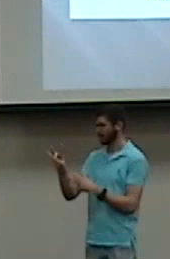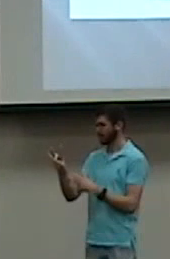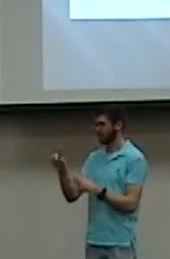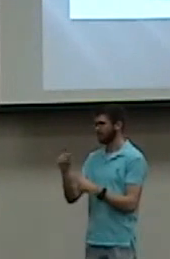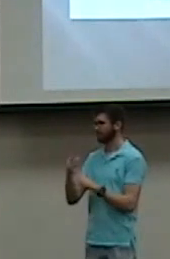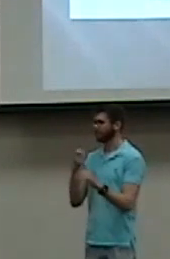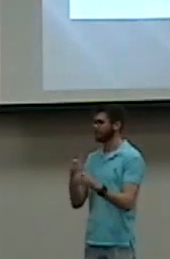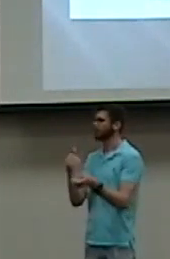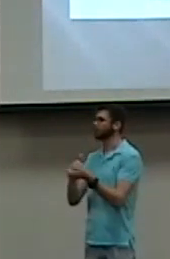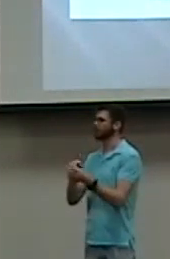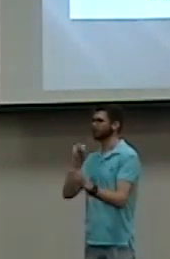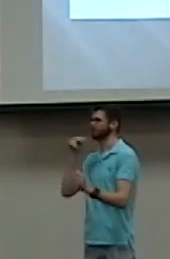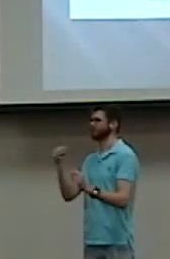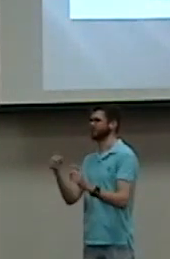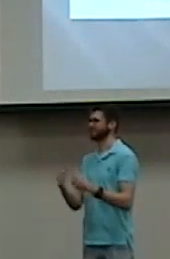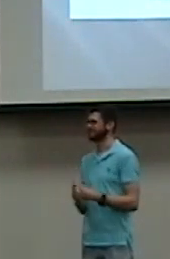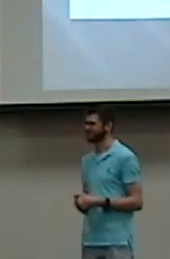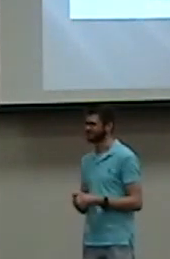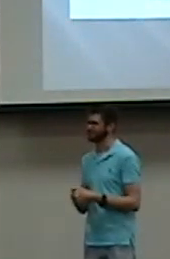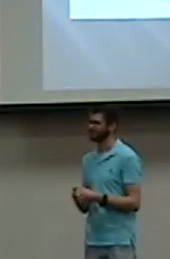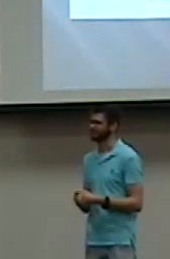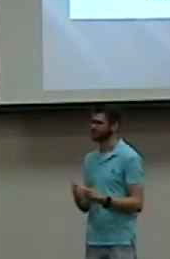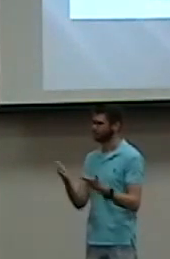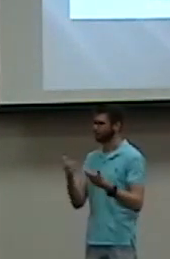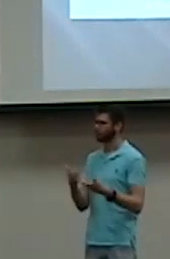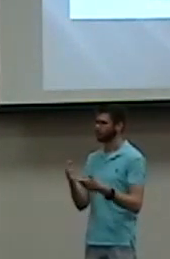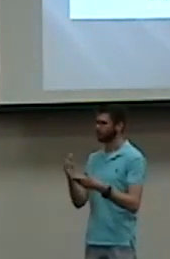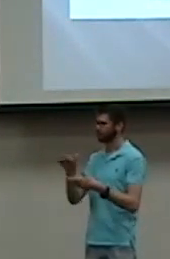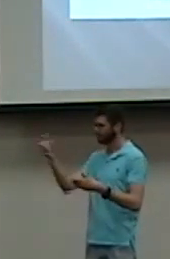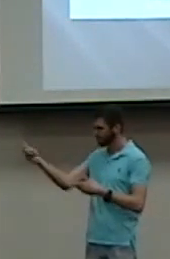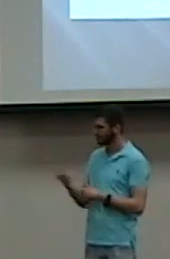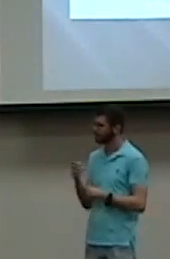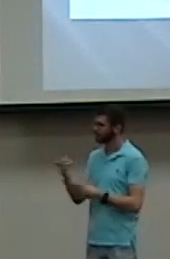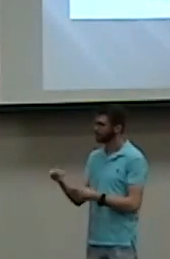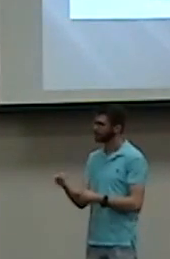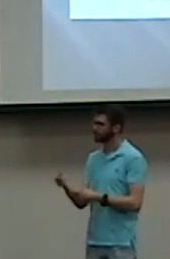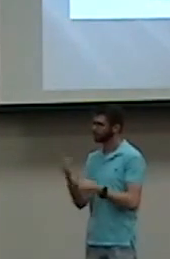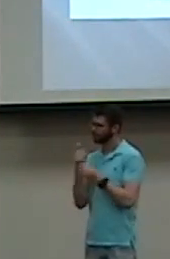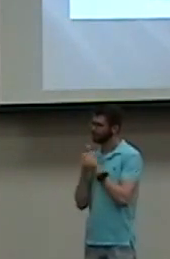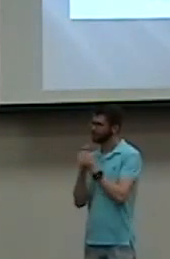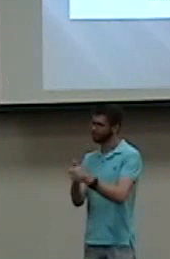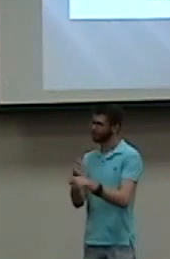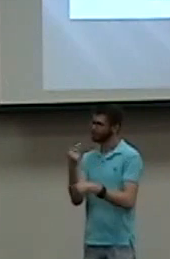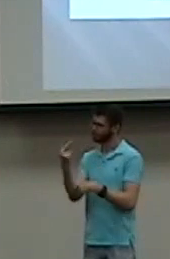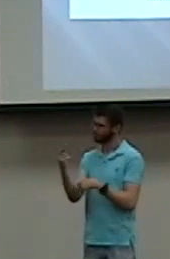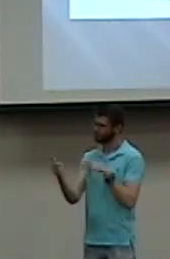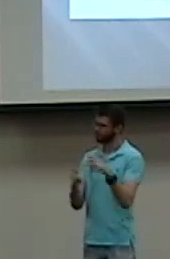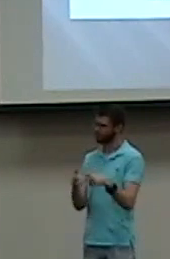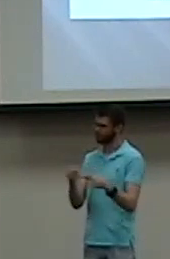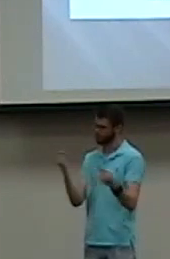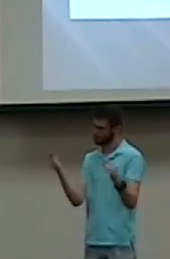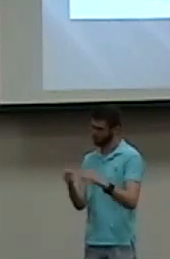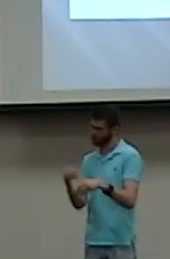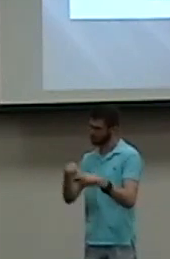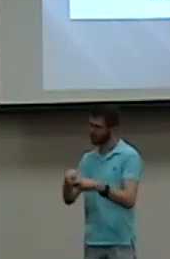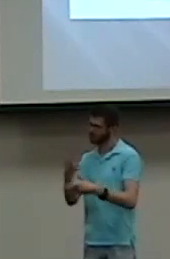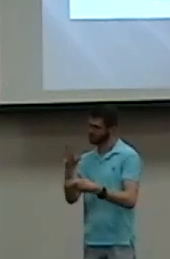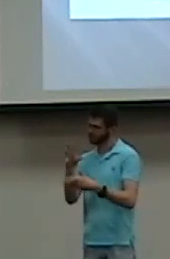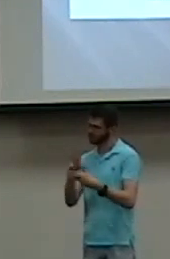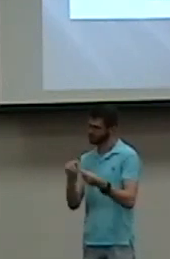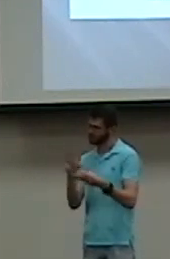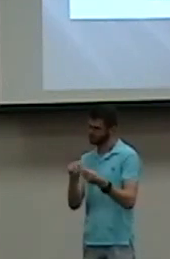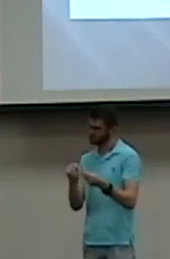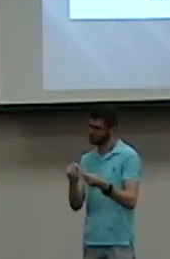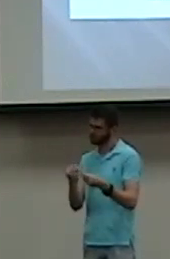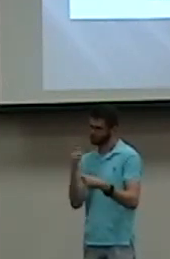But this morning I want to invite you to walk in the shoes and to put yourself in the shoes of two individuals who are hurting in the story, and to look at how it